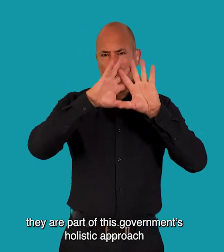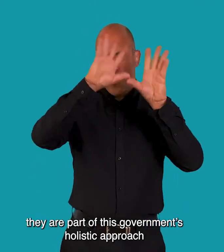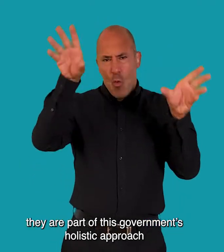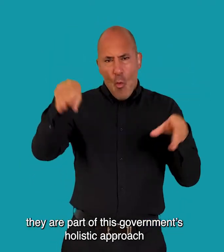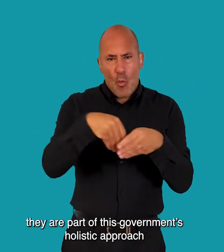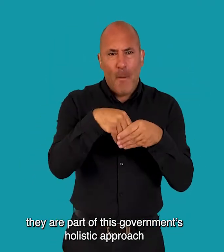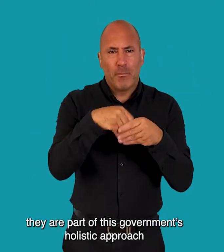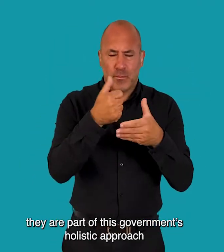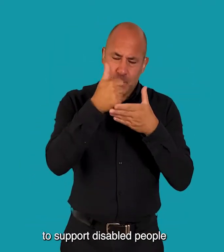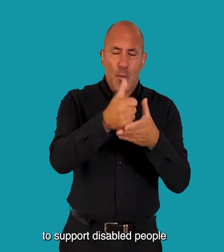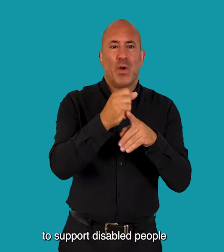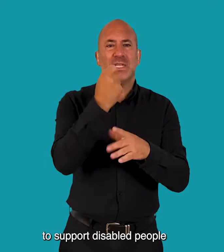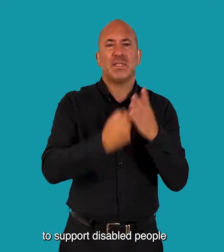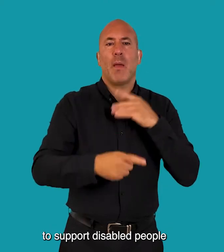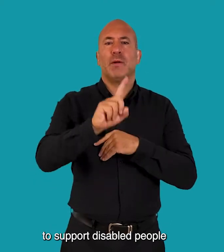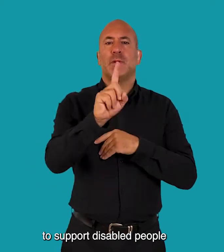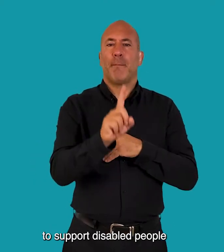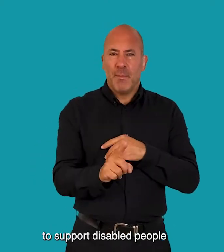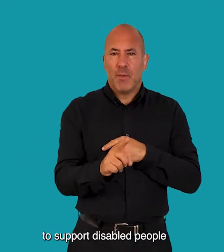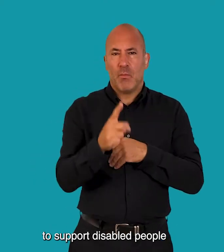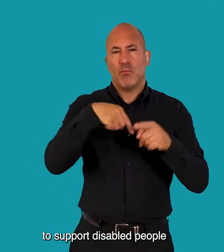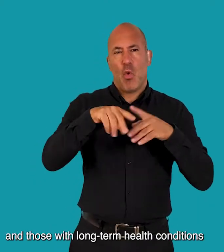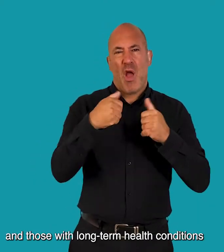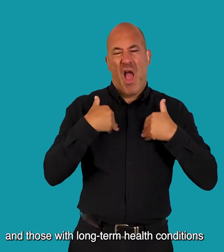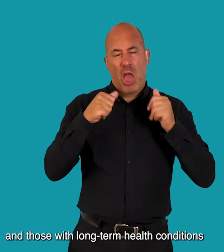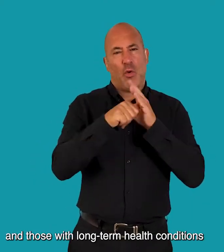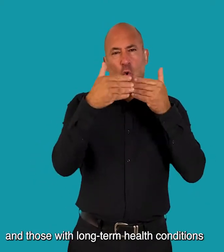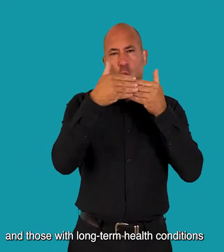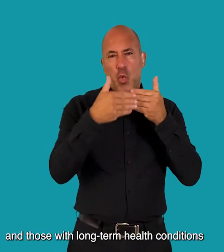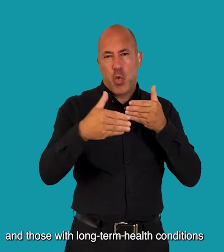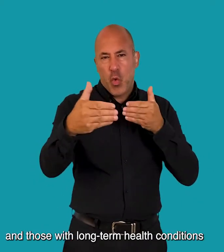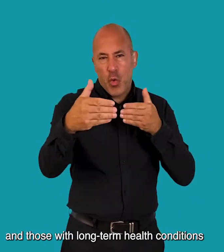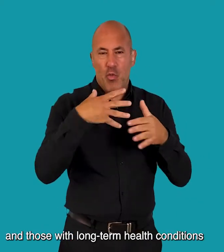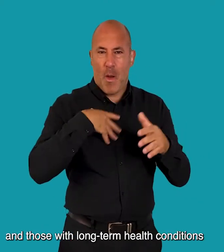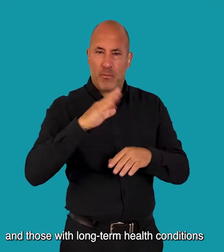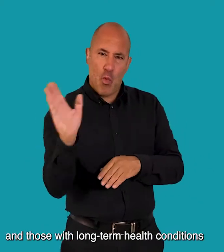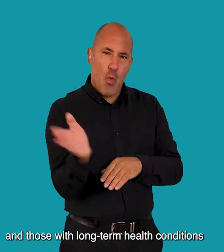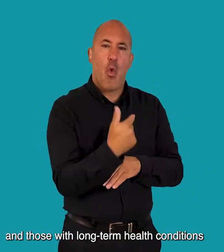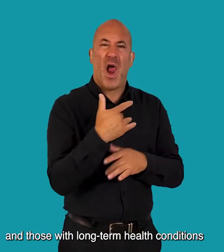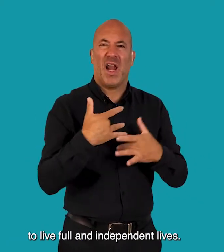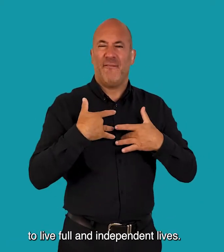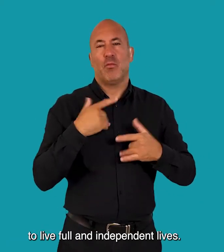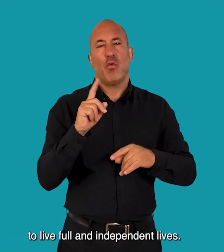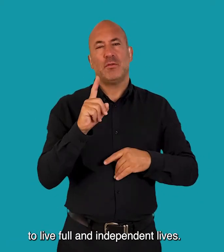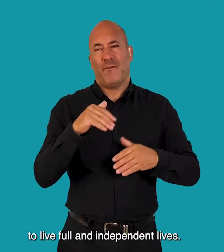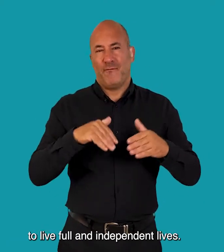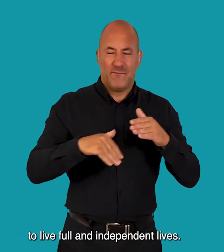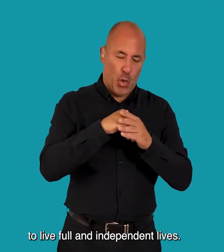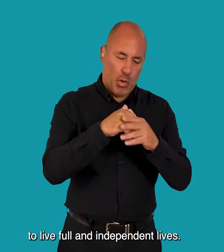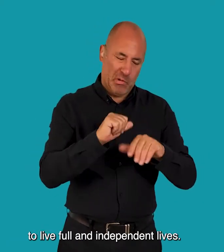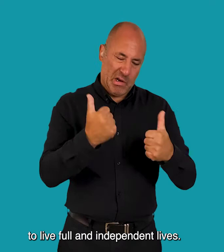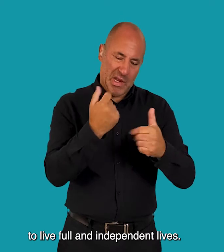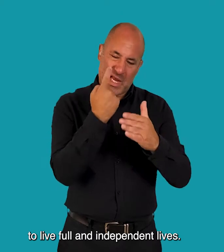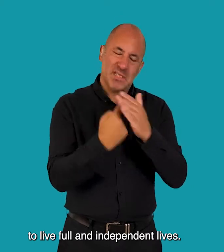holistic approach to support disabled people and those with long-term health conditions to live full and independent